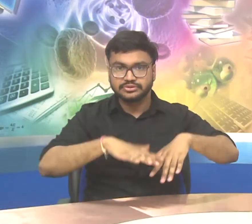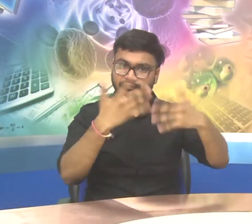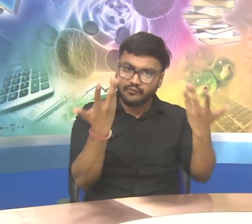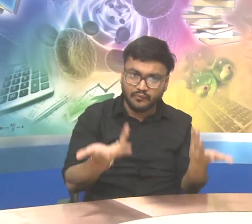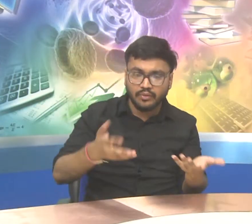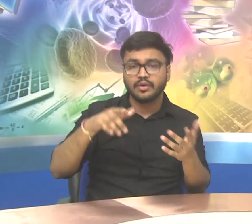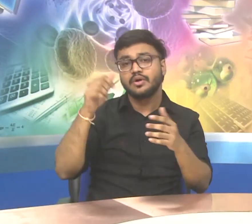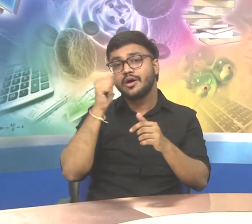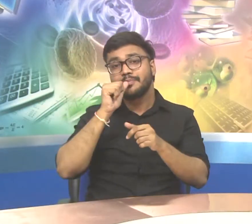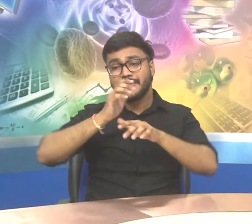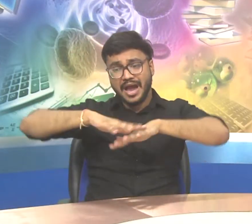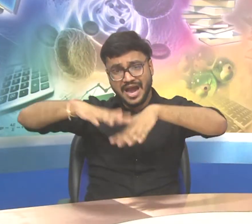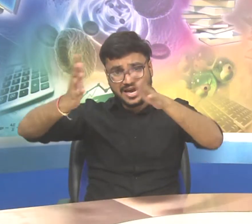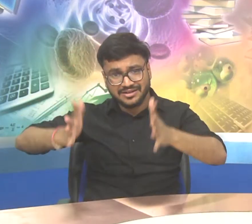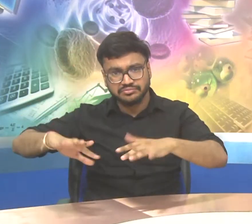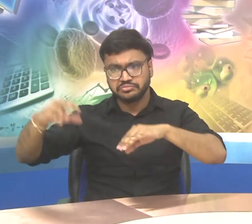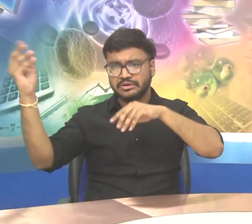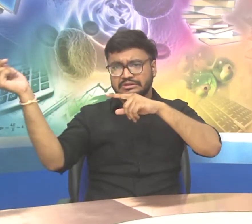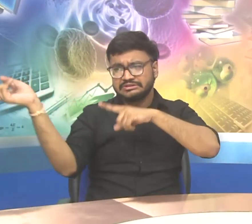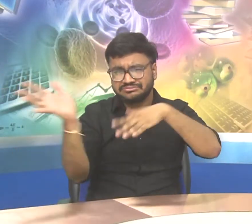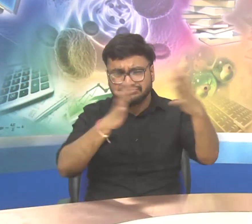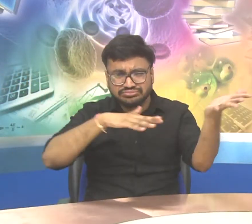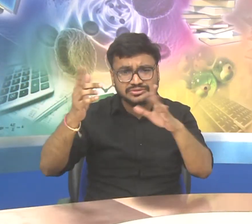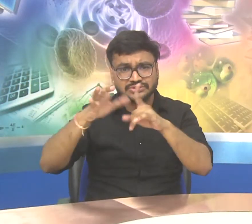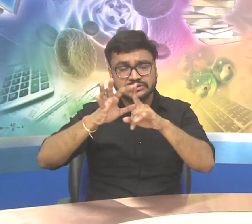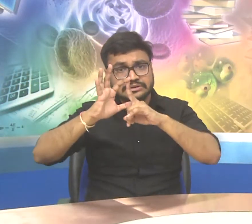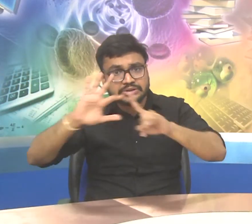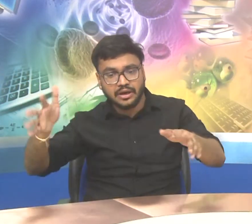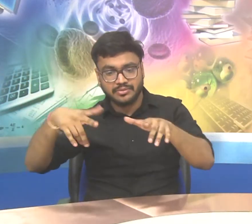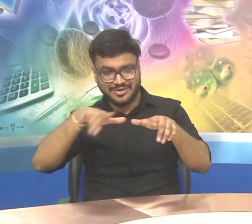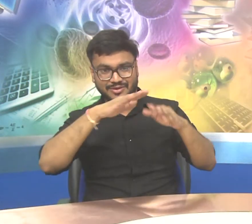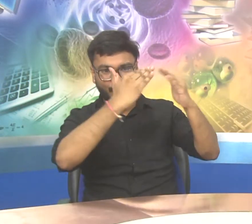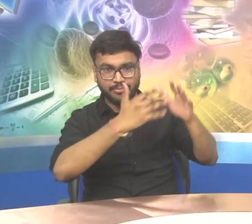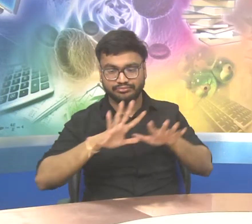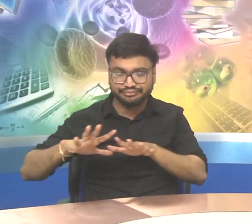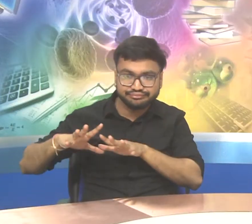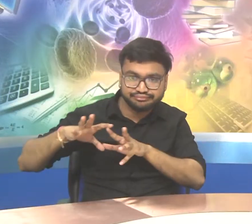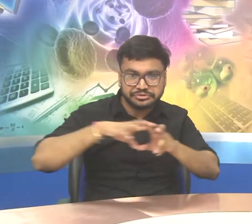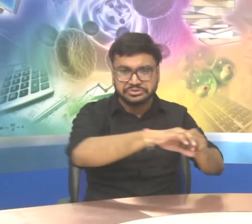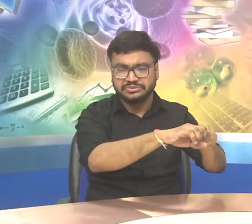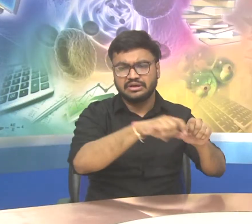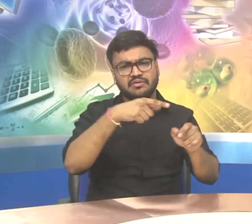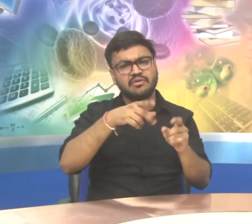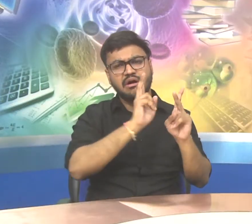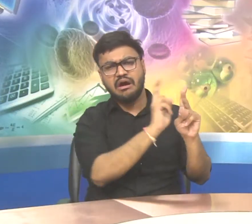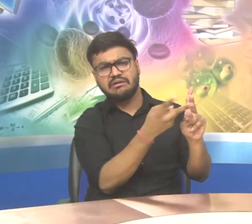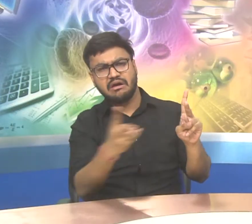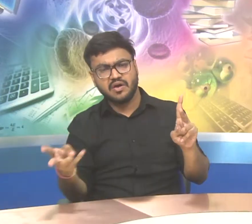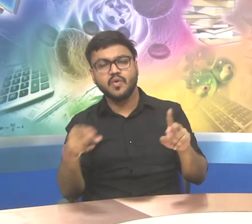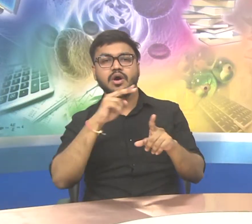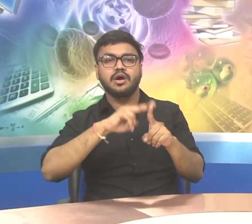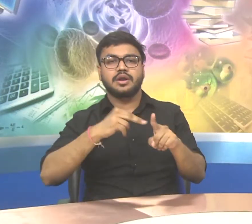For example, earthquake was catastrophic, destroying thousands of